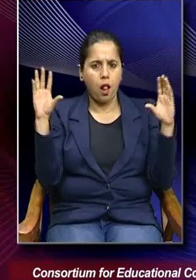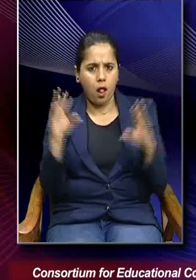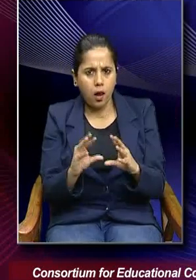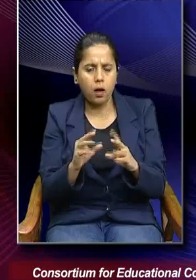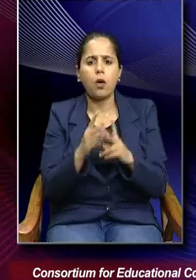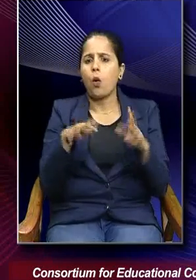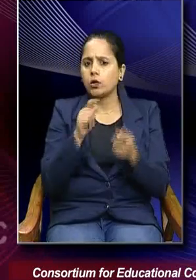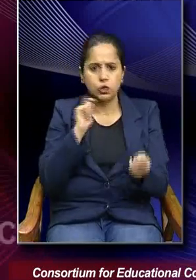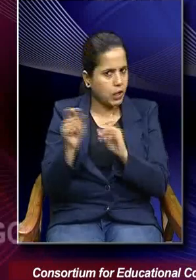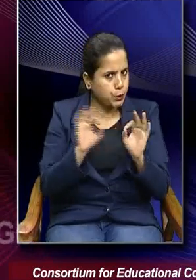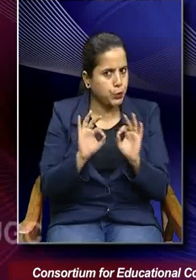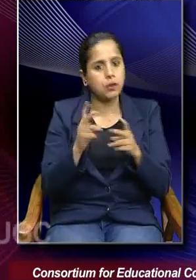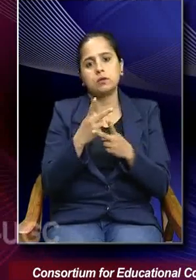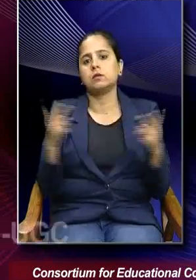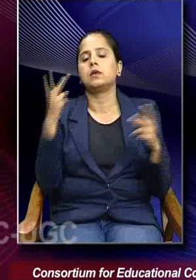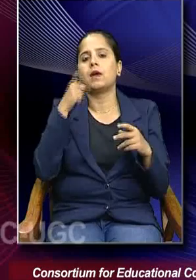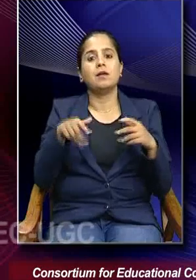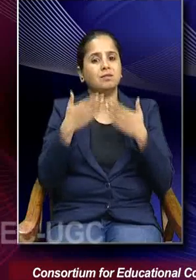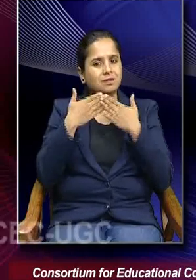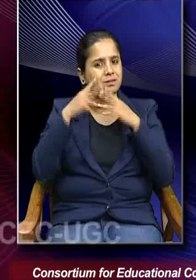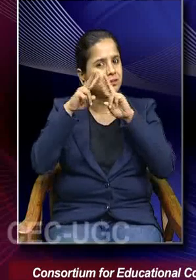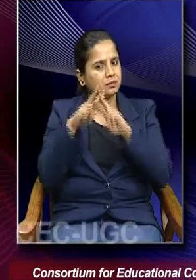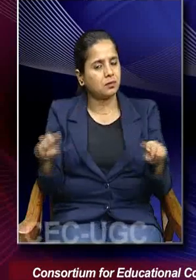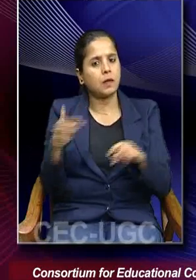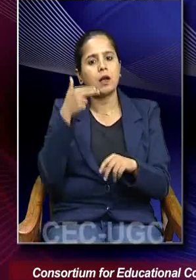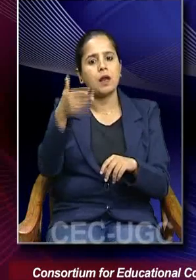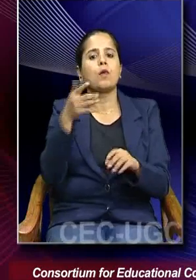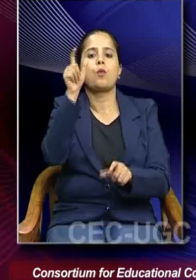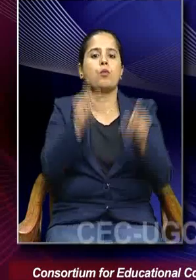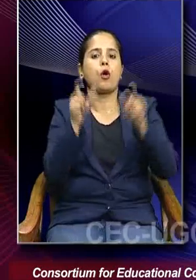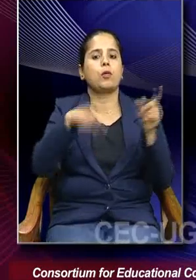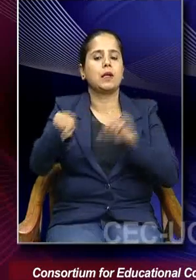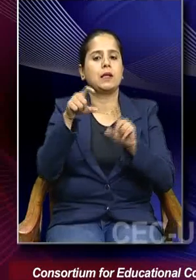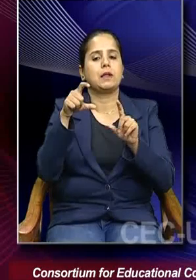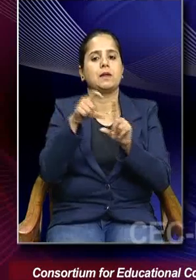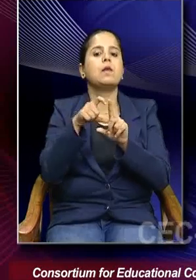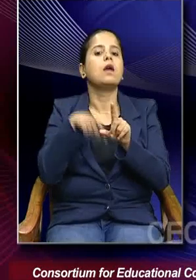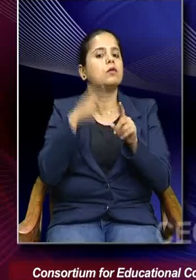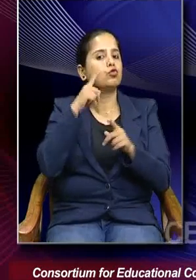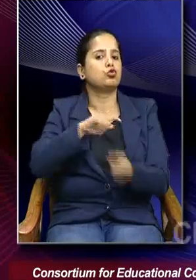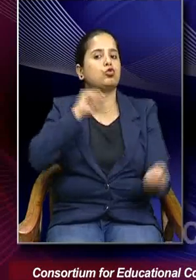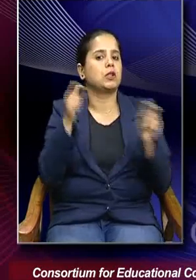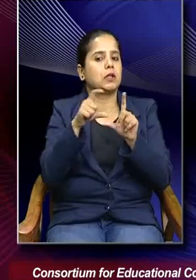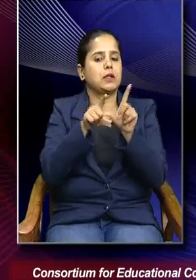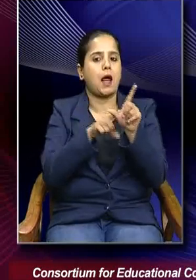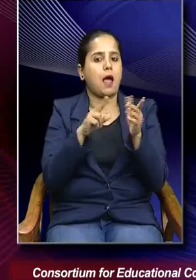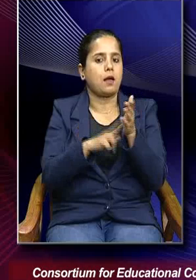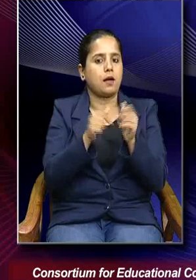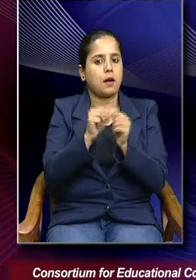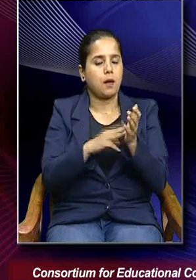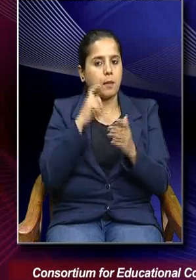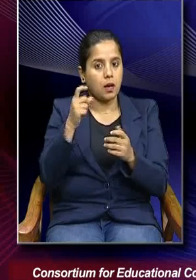or there is no change. The study of this is kind of refers to population dynamic. The study of species